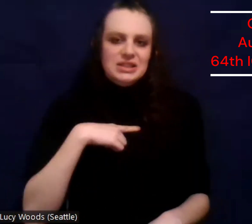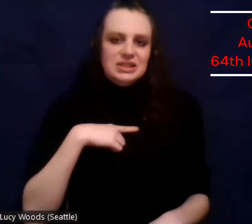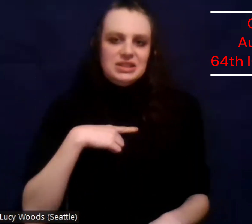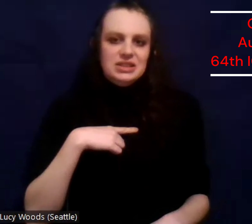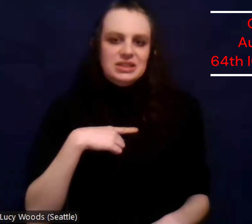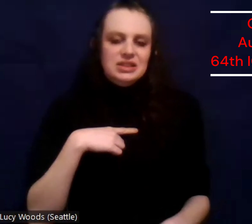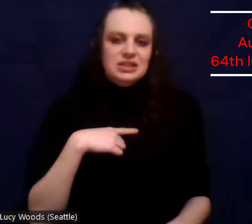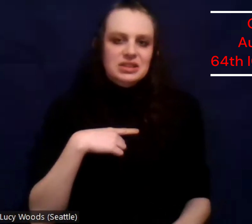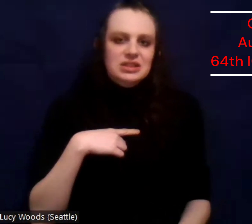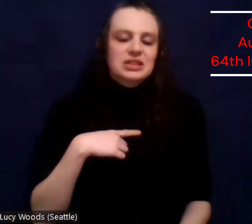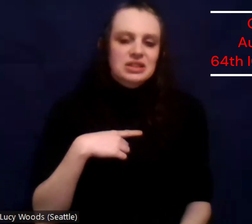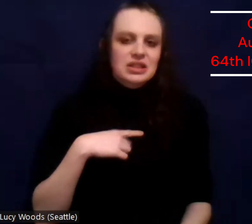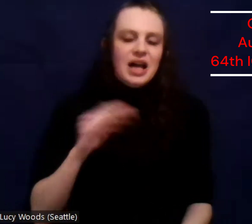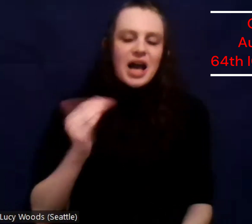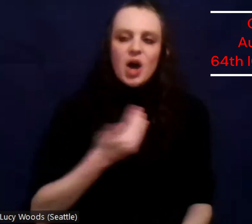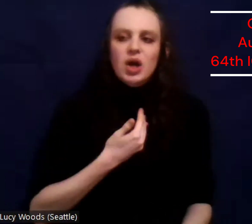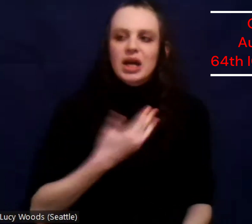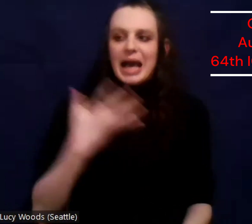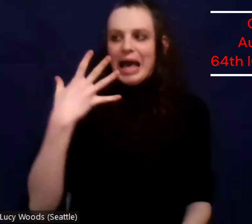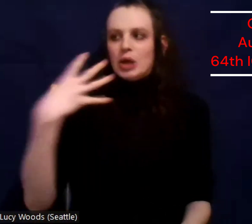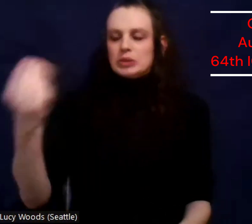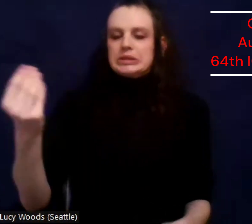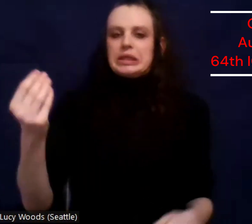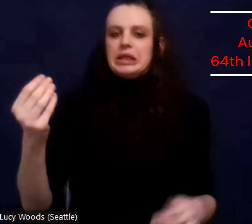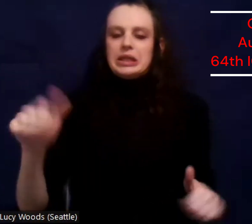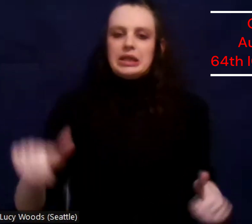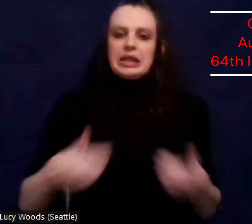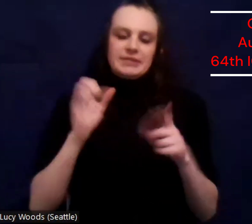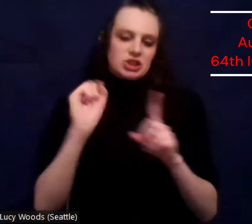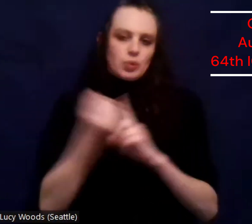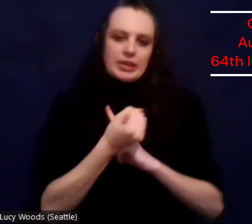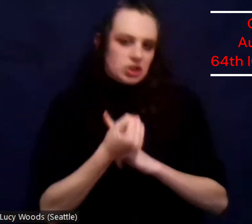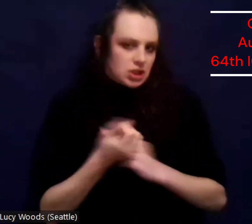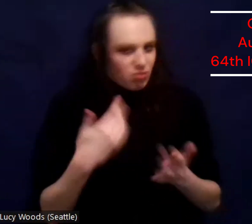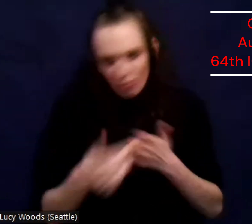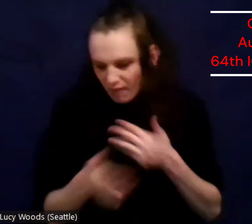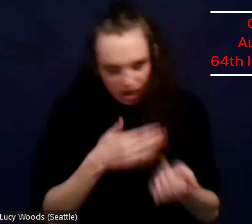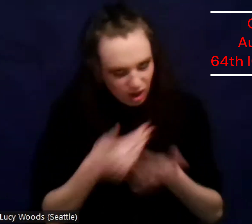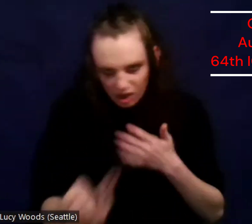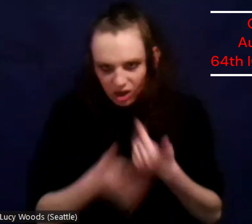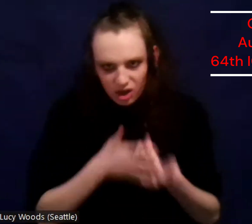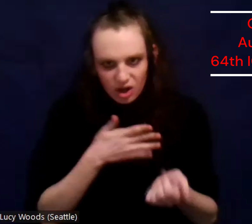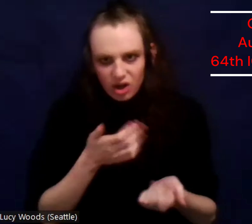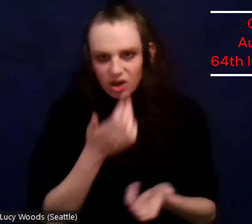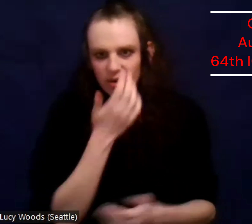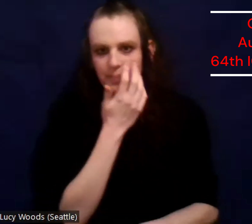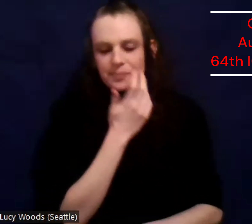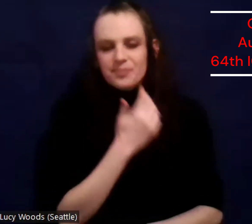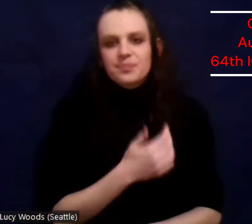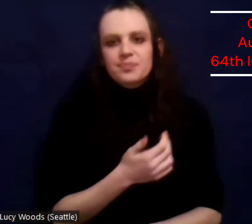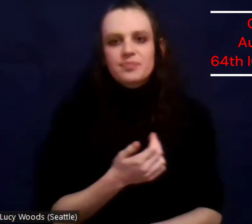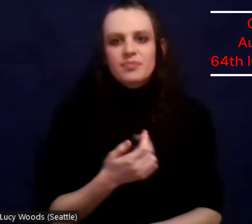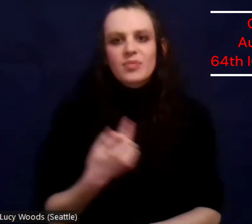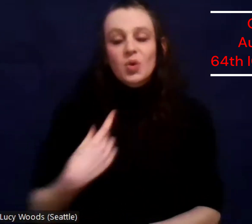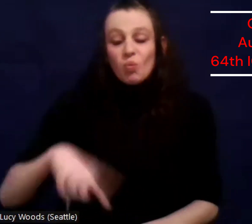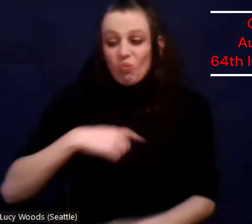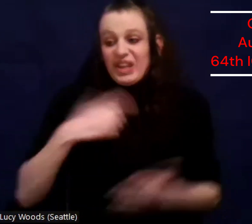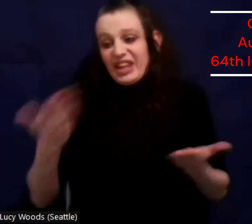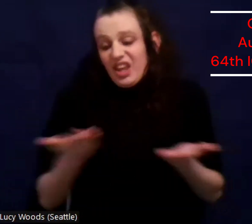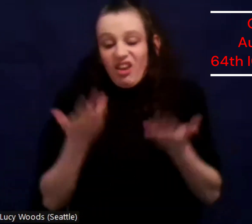external circumstances that we have gone through, uh, you know, we ended up here,